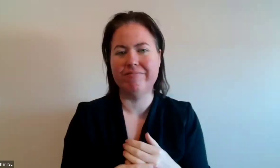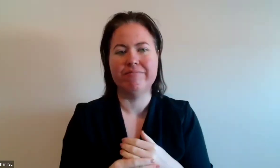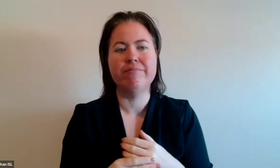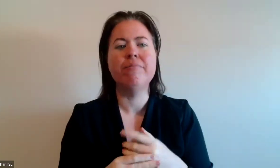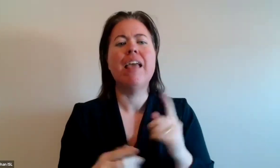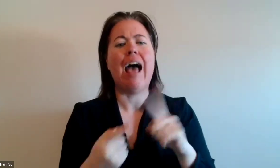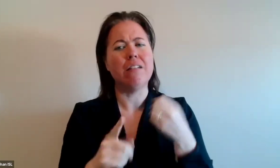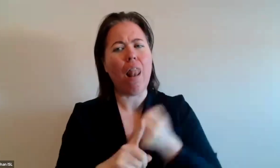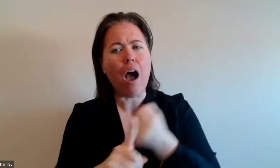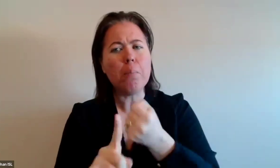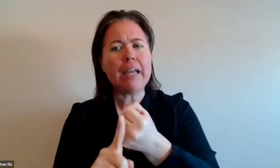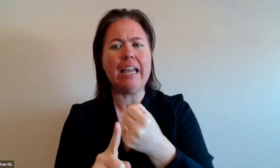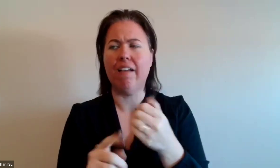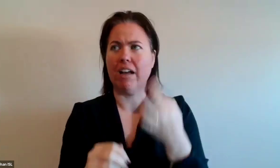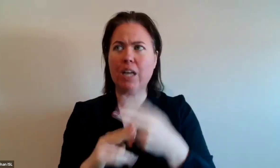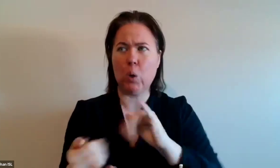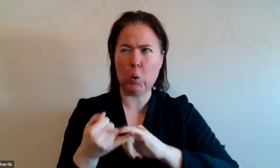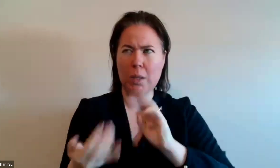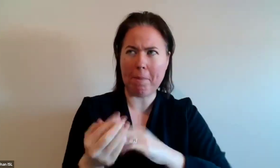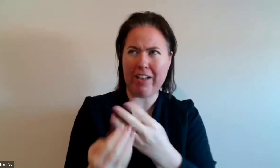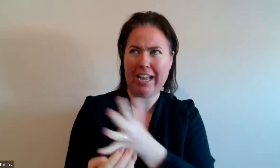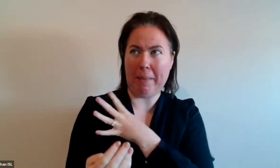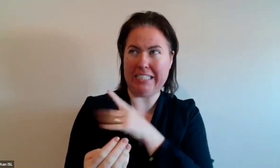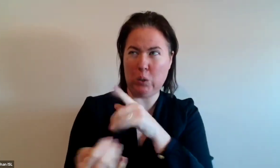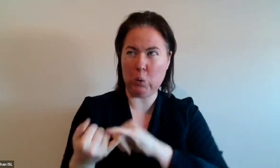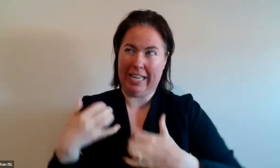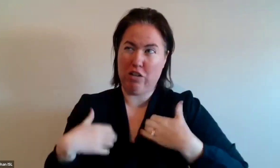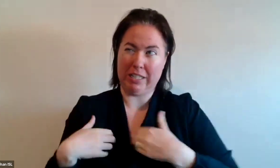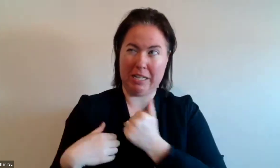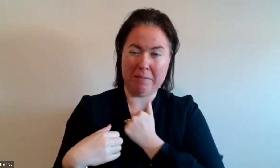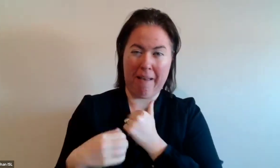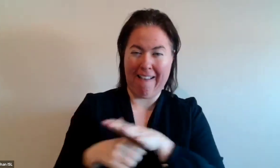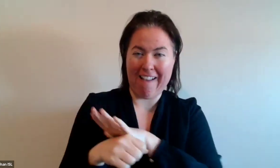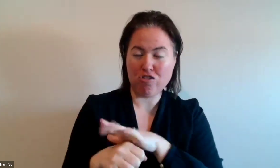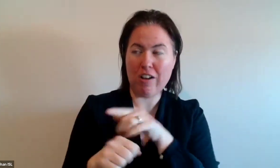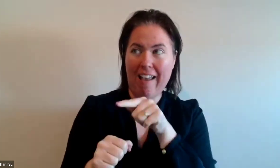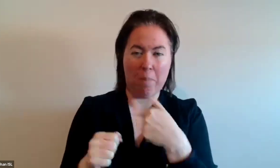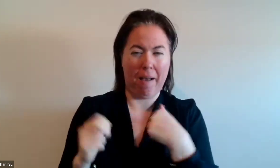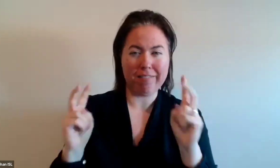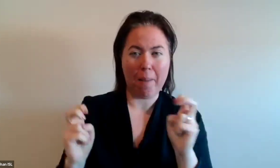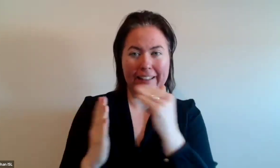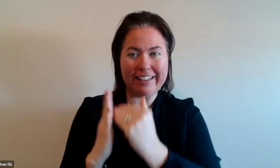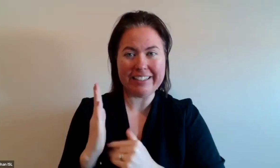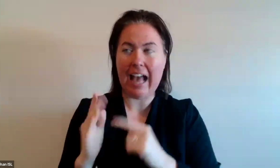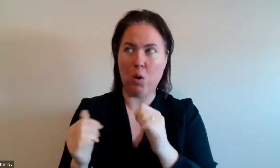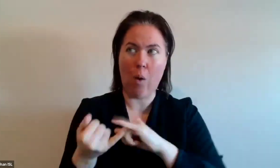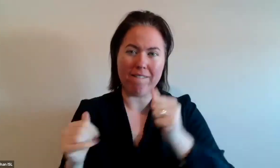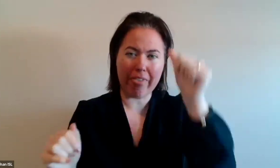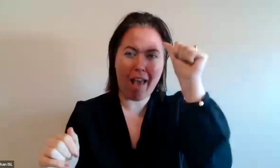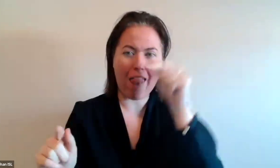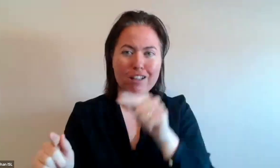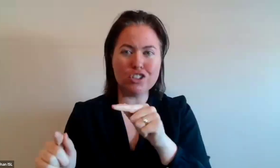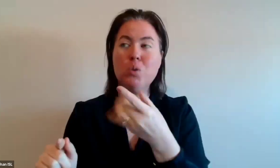out which members of the committee that is specifically interested and knowledgeable in your topics, and